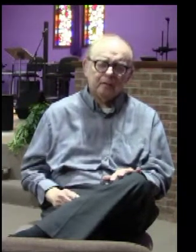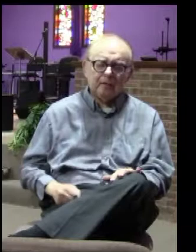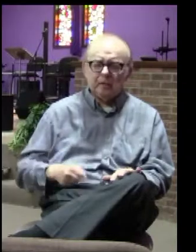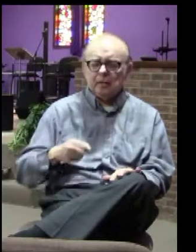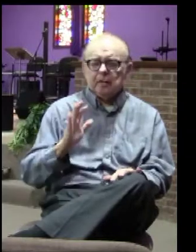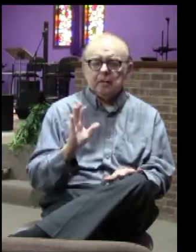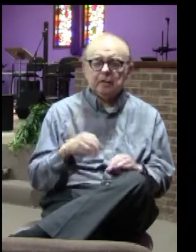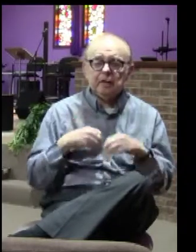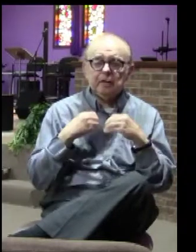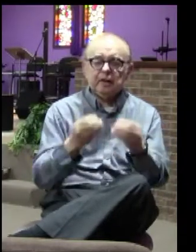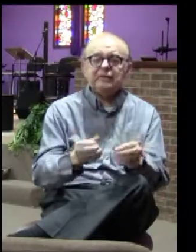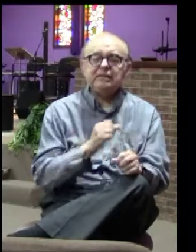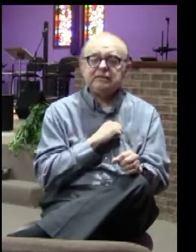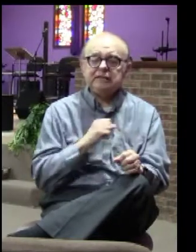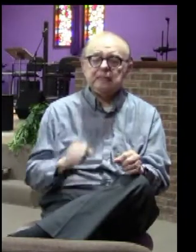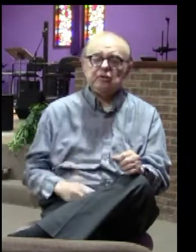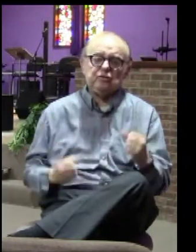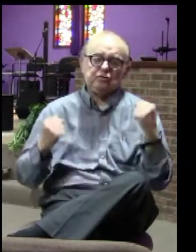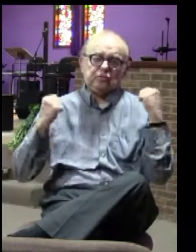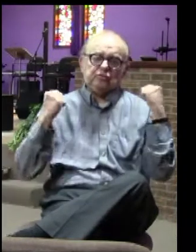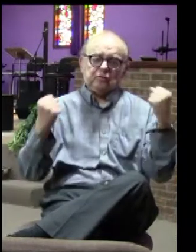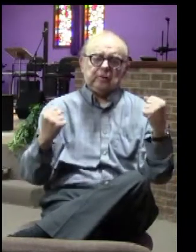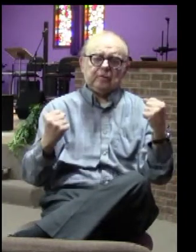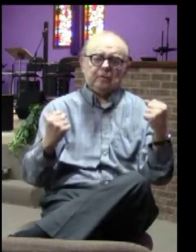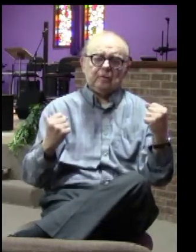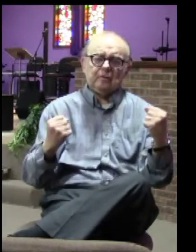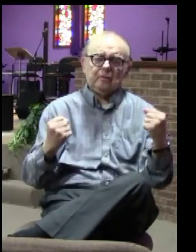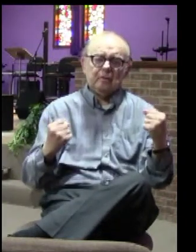God had given him strength.